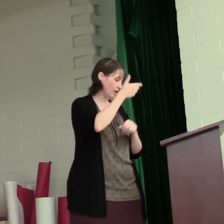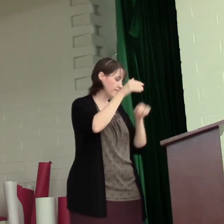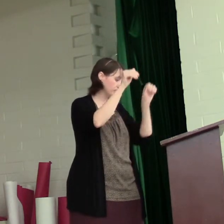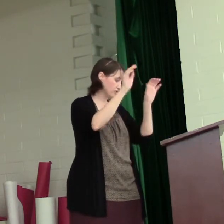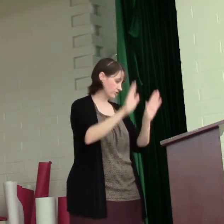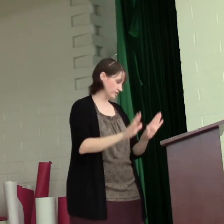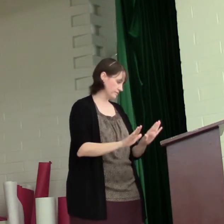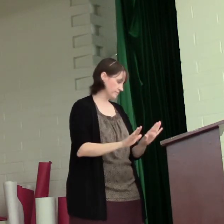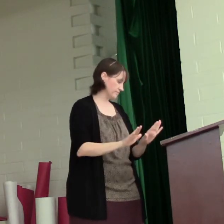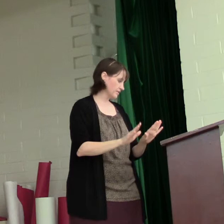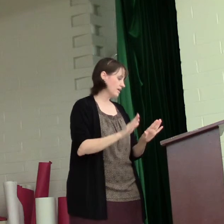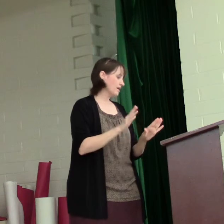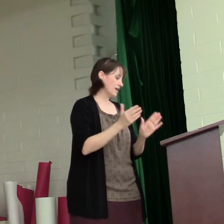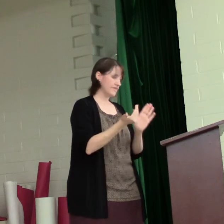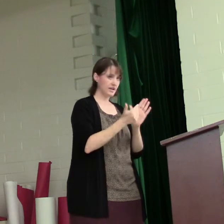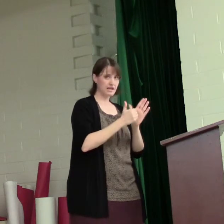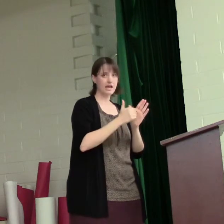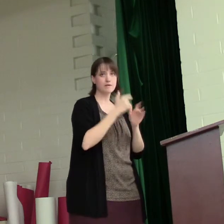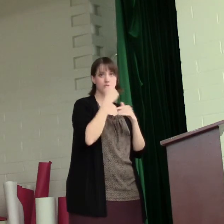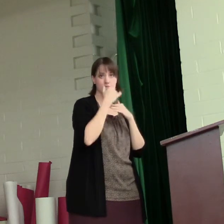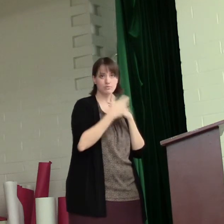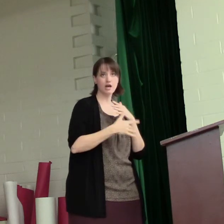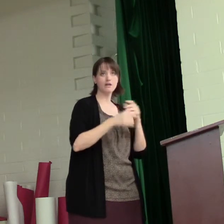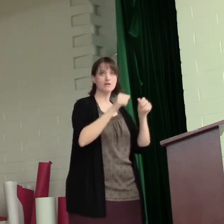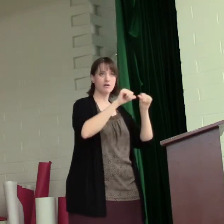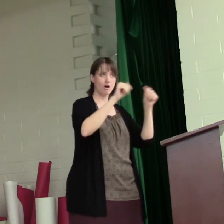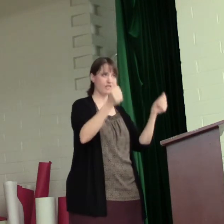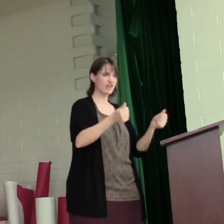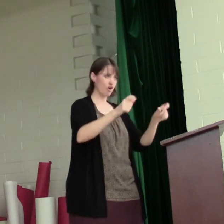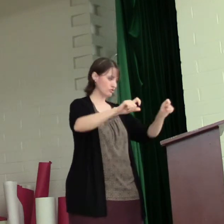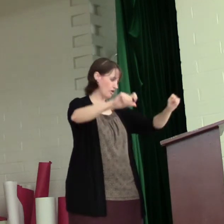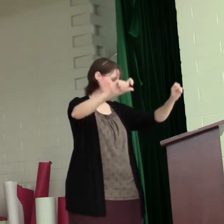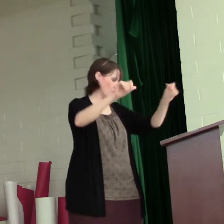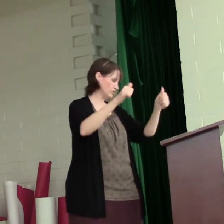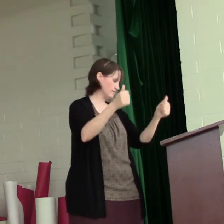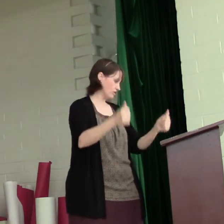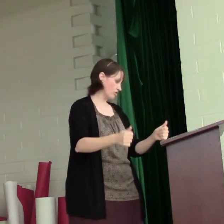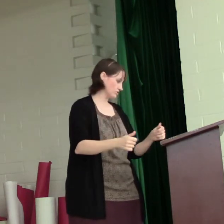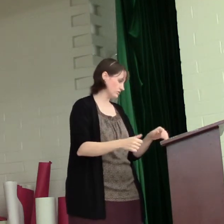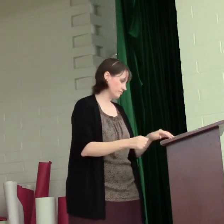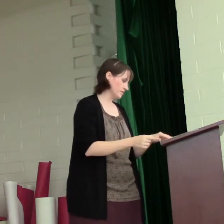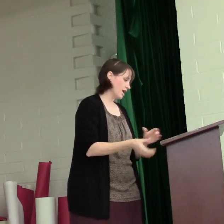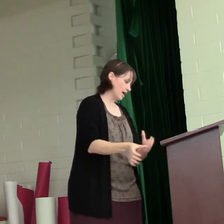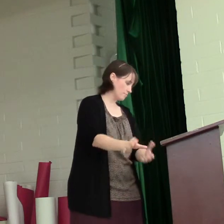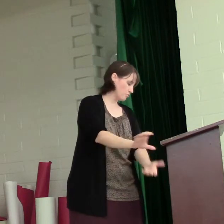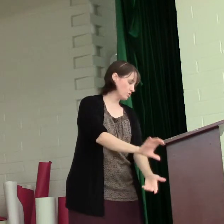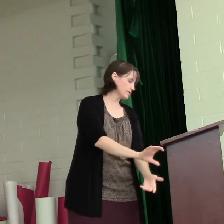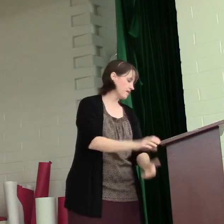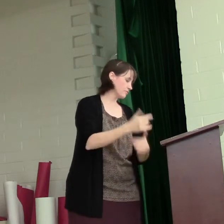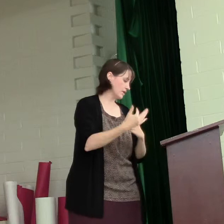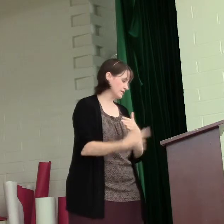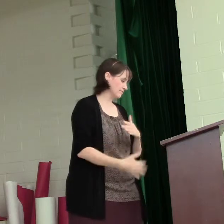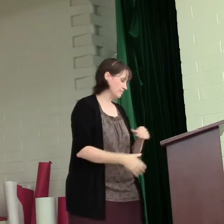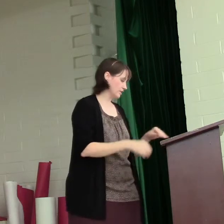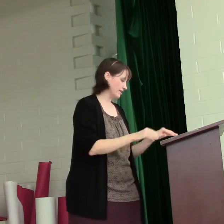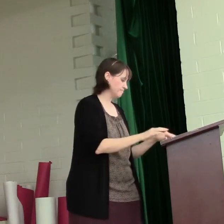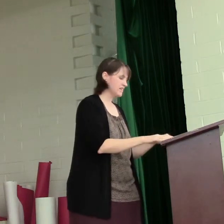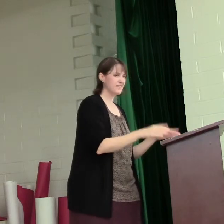of the curtain, and then again puts blood on the altar, on the horns of the altar, and pours out the rest of the blood. And